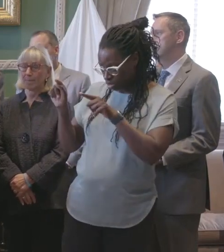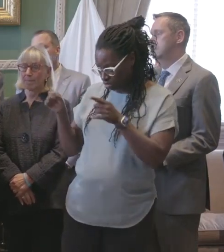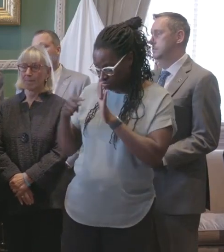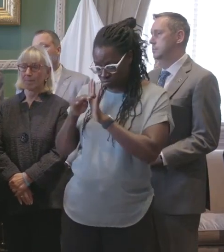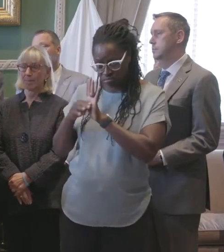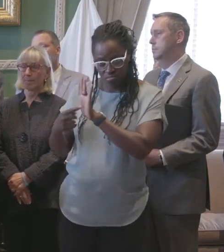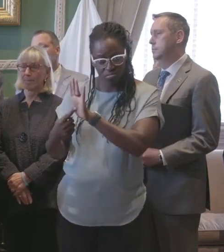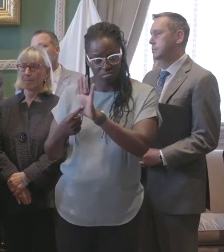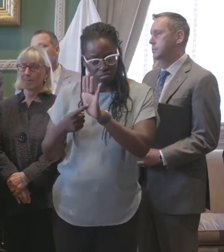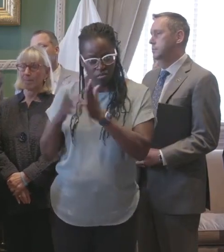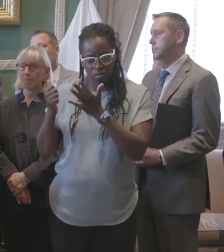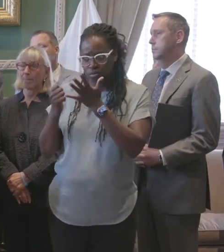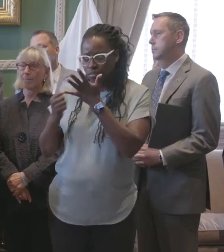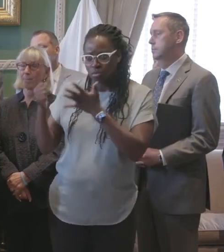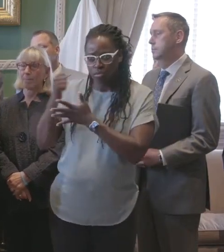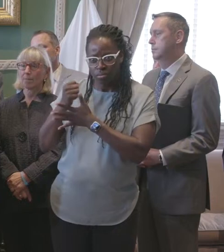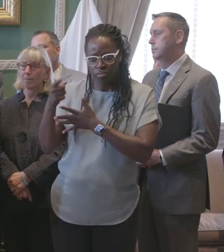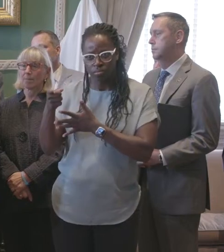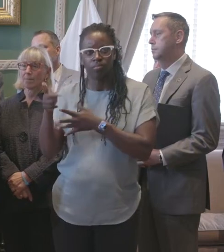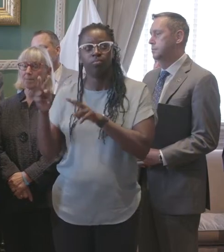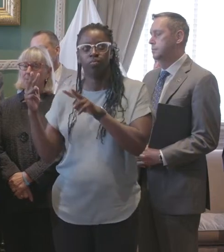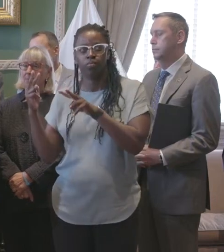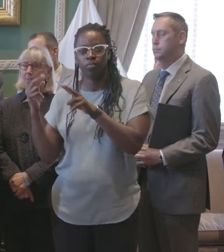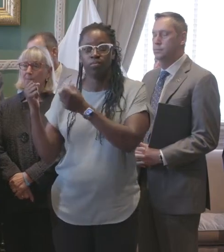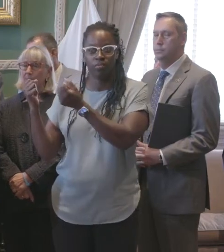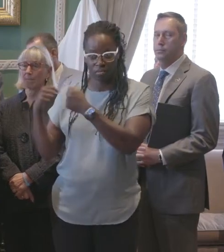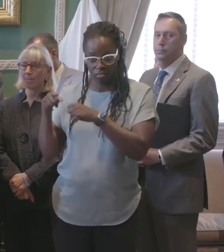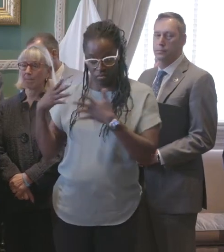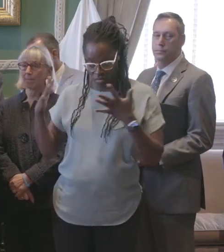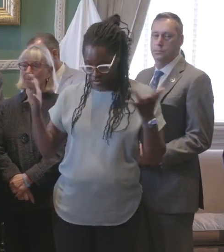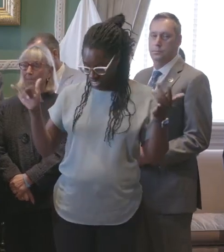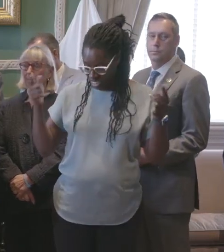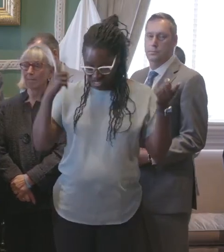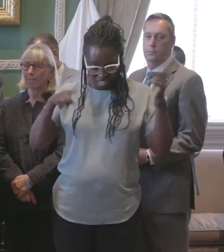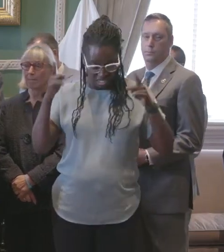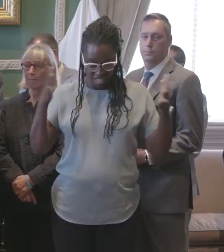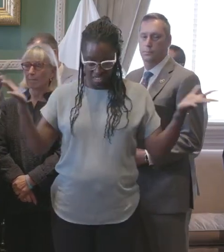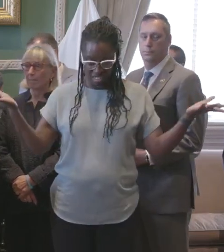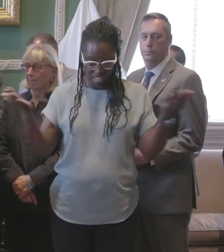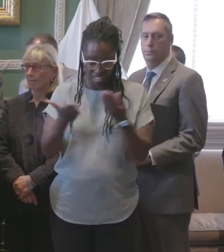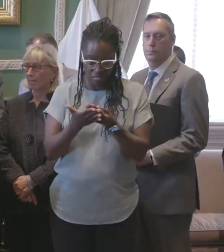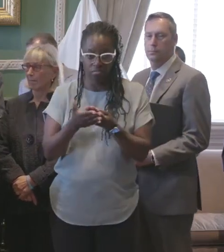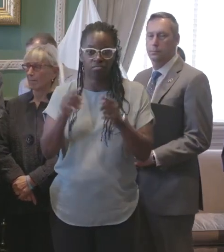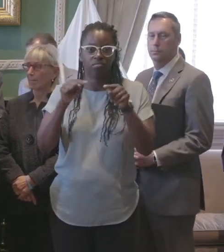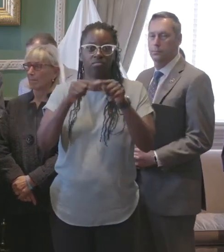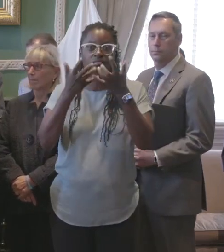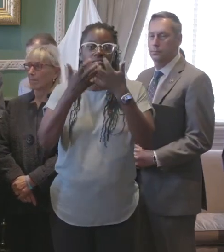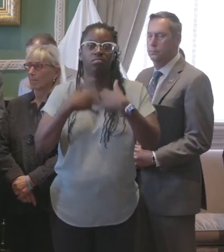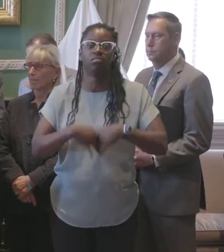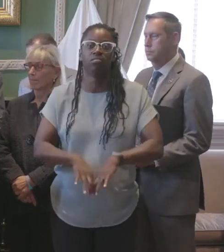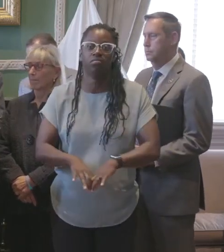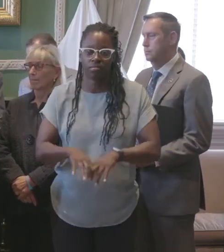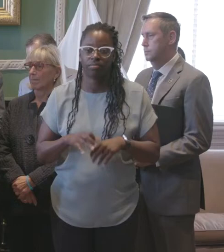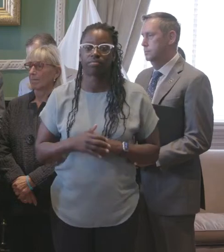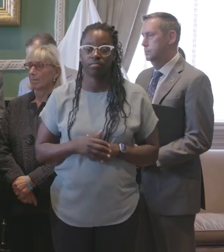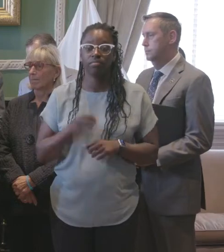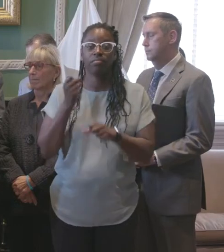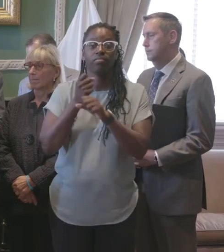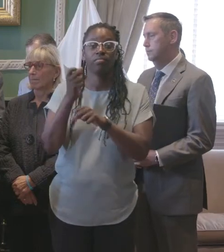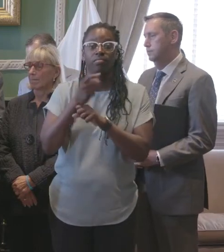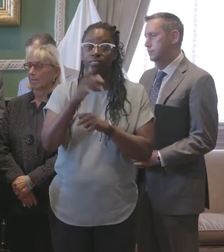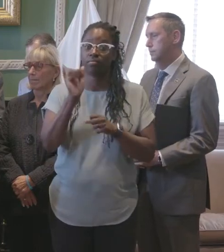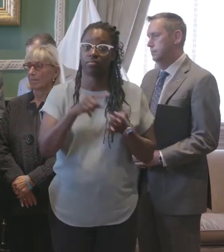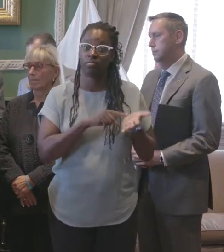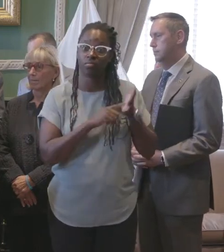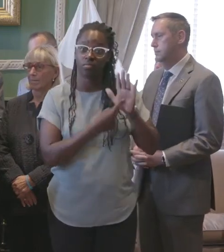40 members are incorporated in the budget. And somehow we get it done, and we get it done every year, and we produce a product that is